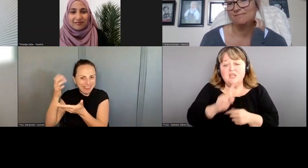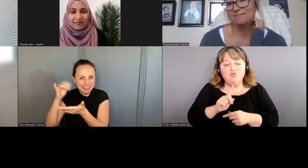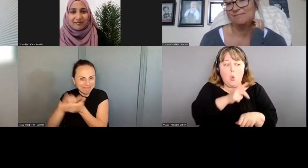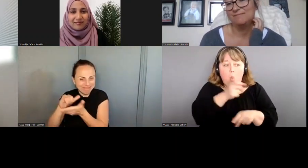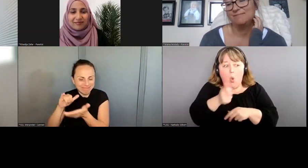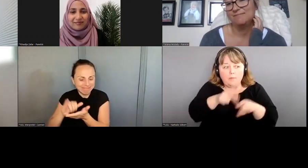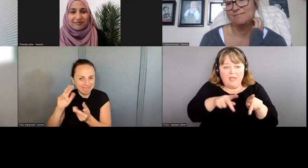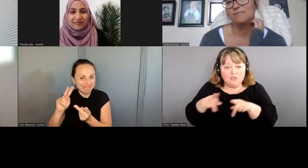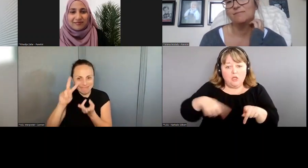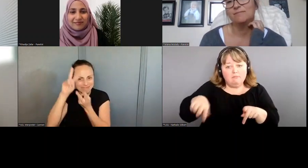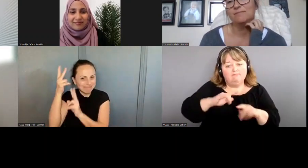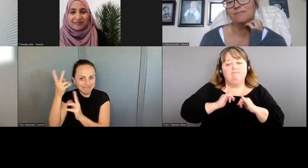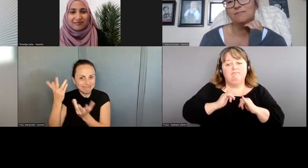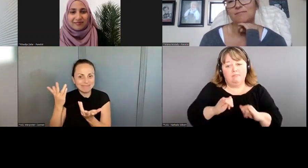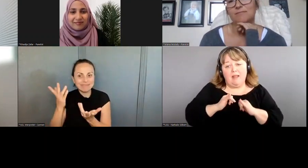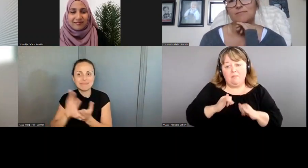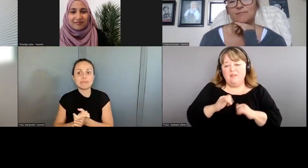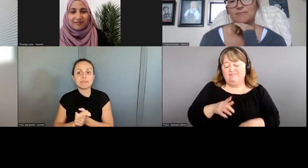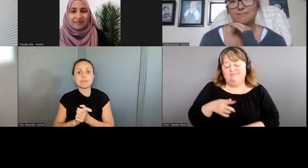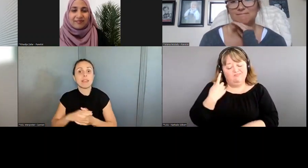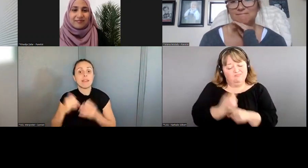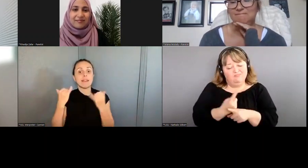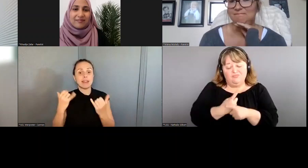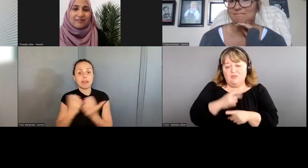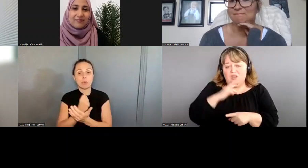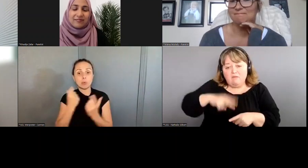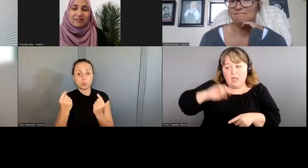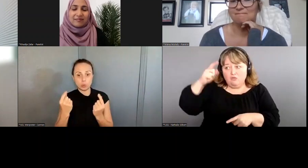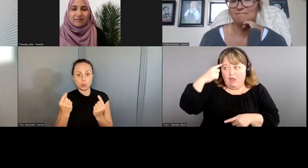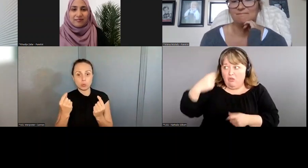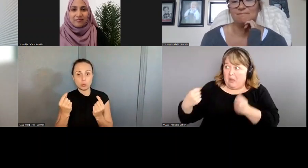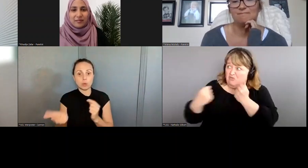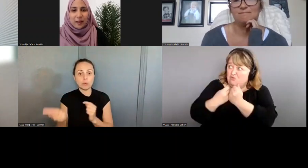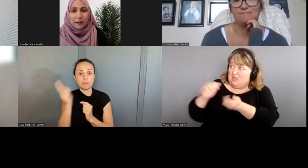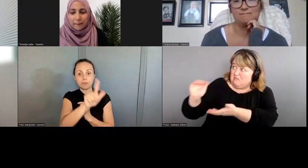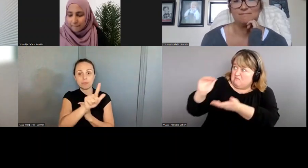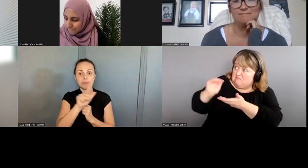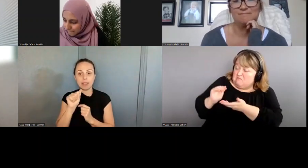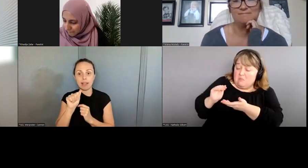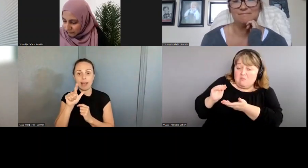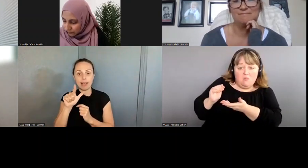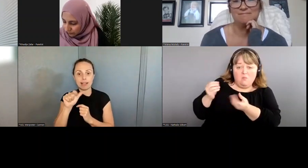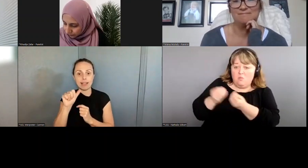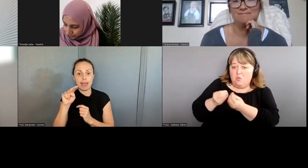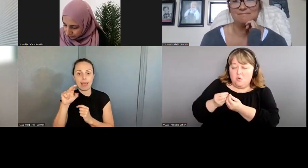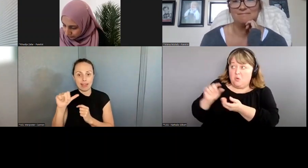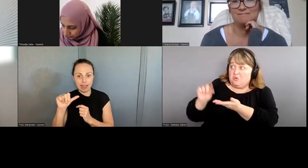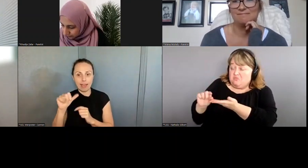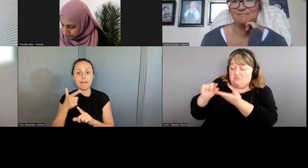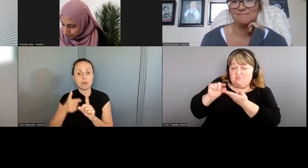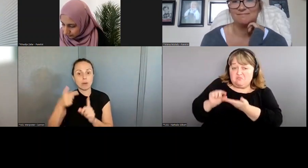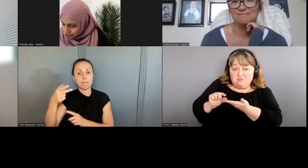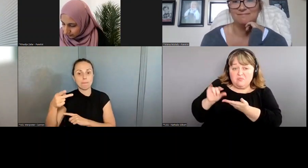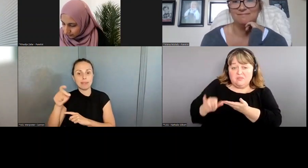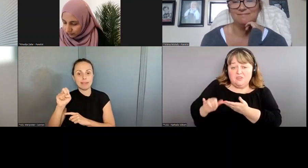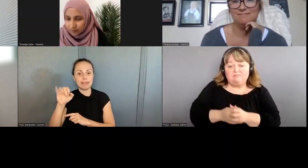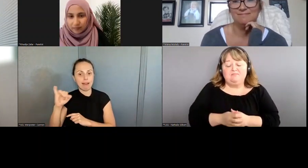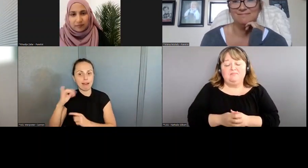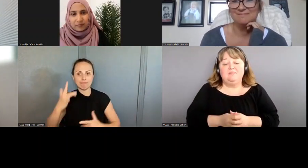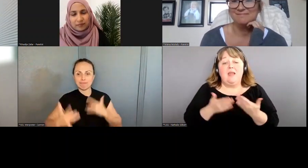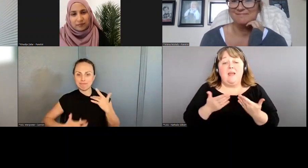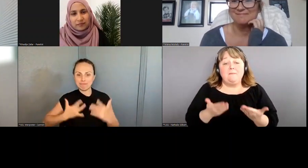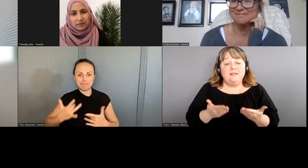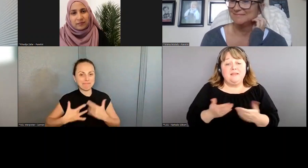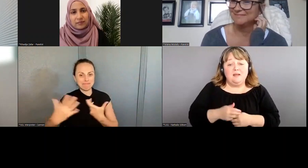yeah. We are going to move now to Alana out in PEI. We're so excited to